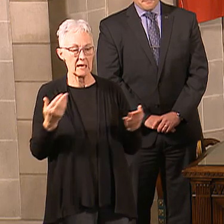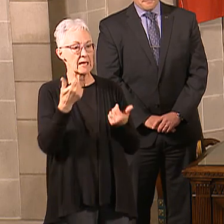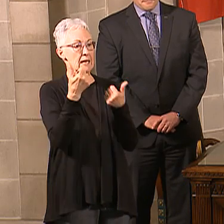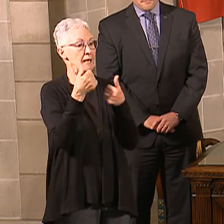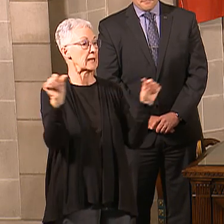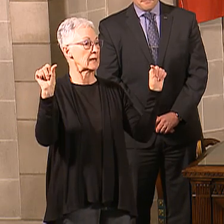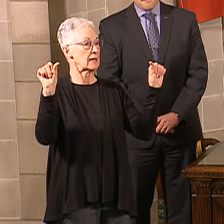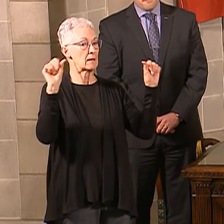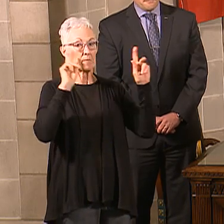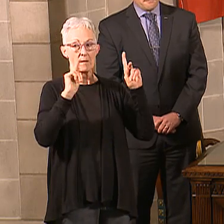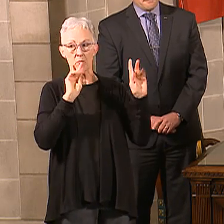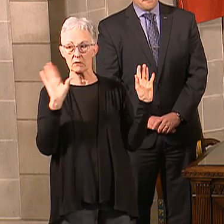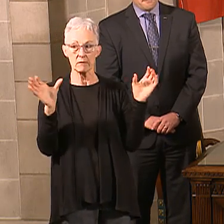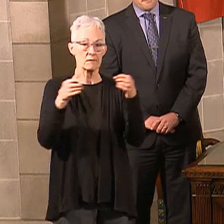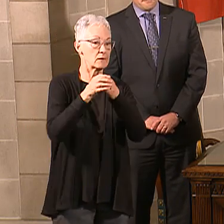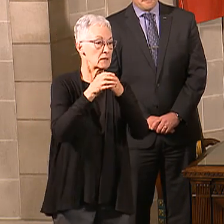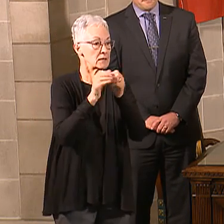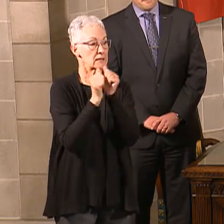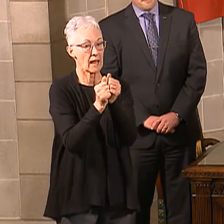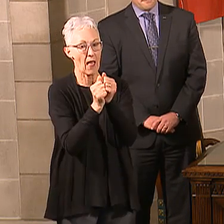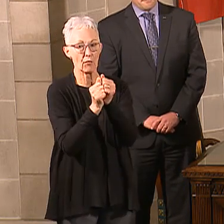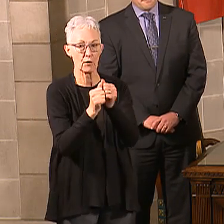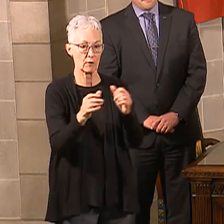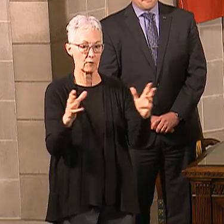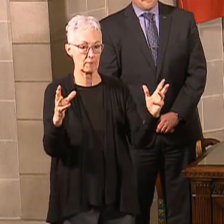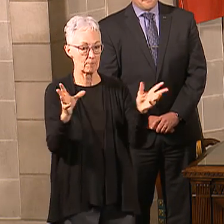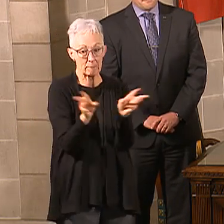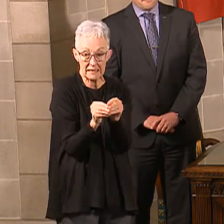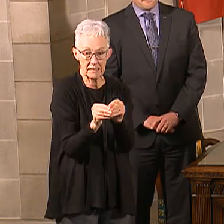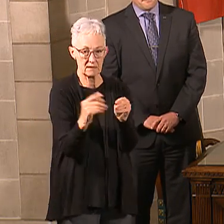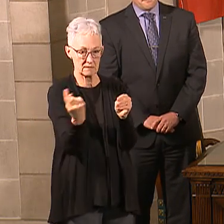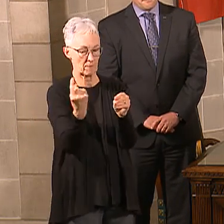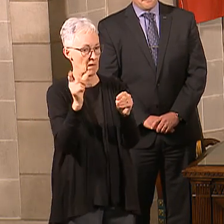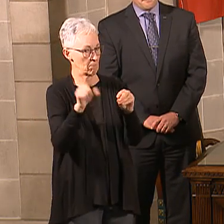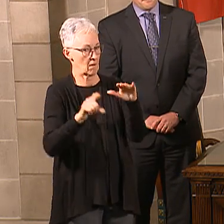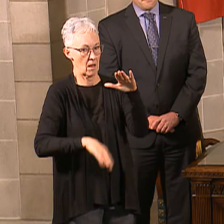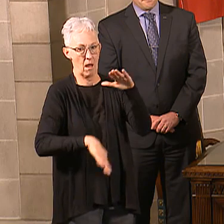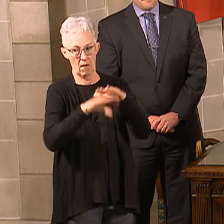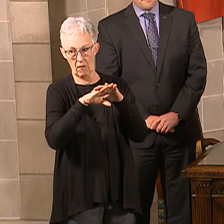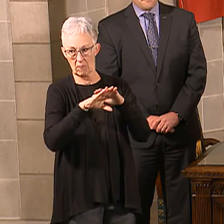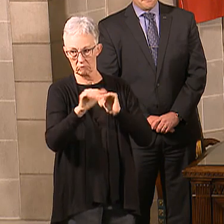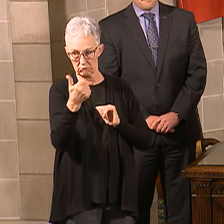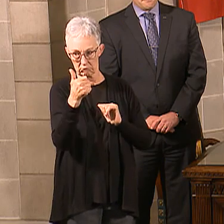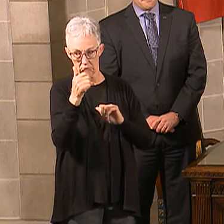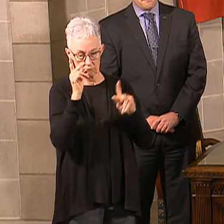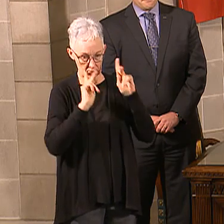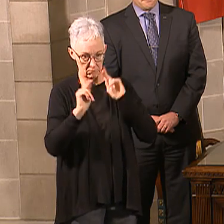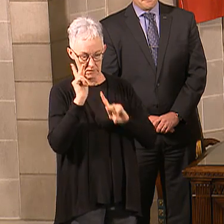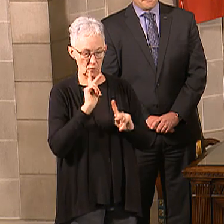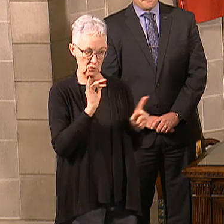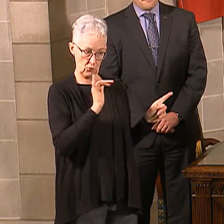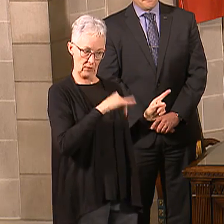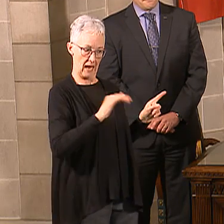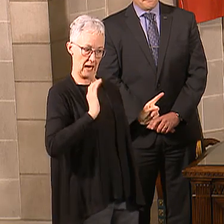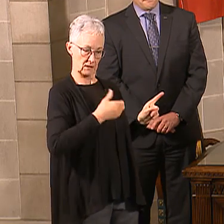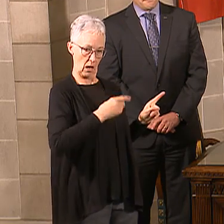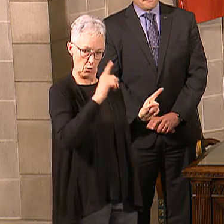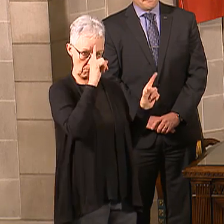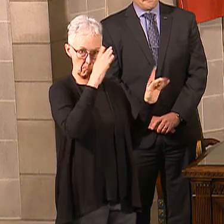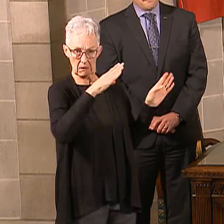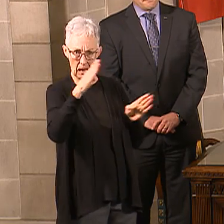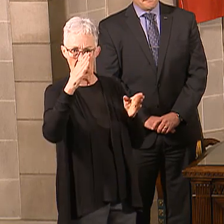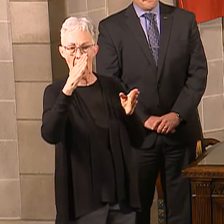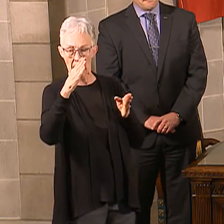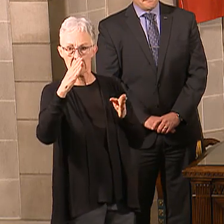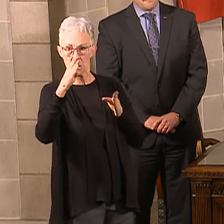limited to 10 people or less. And so that is the plan we put together with the experts at UNMC as how we were going to